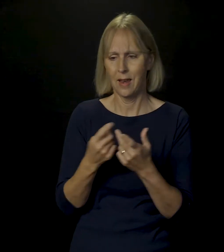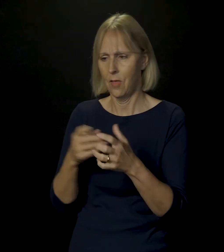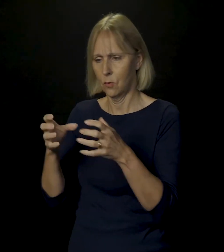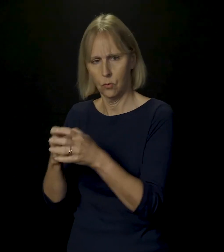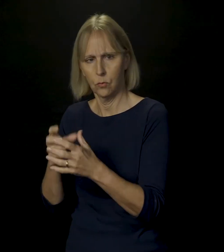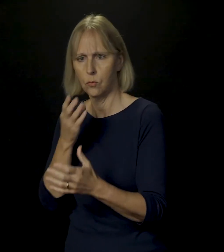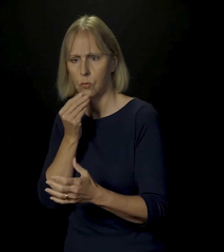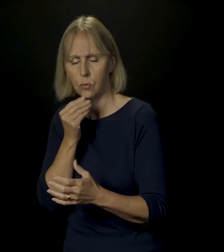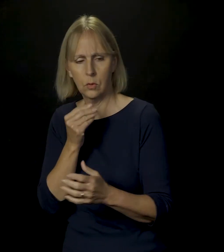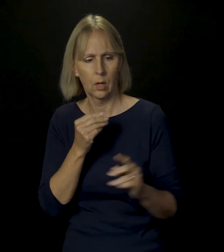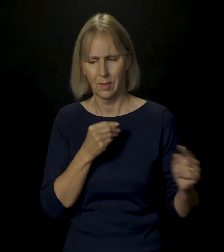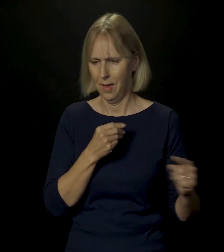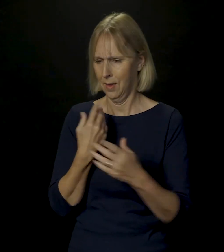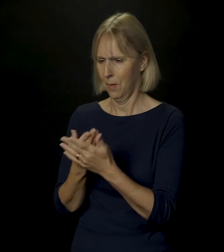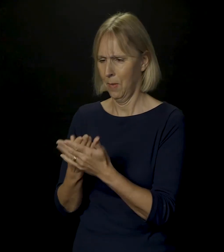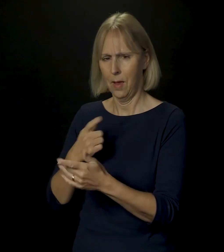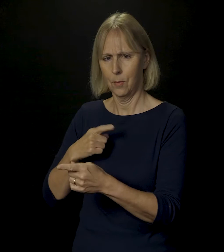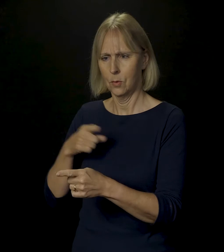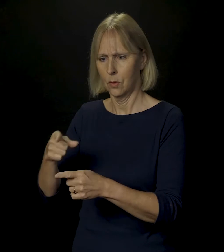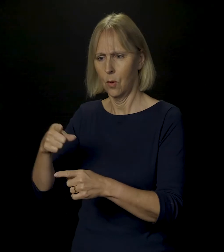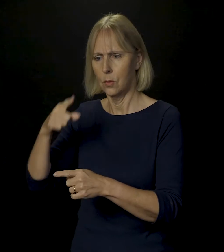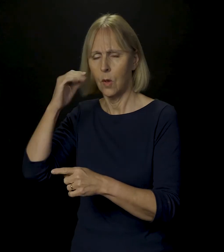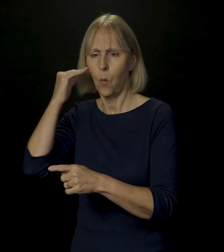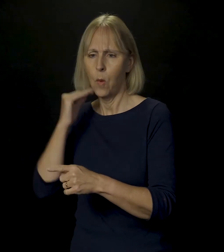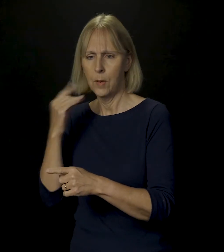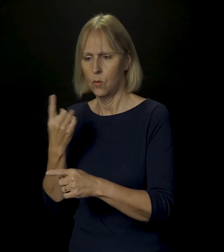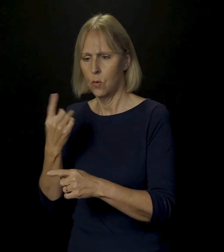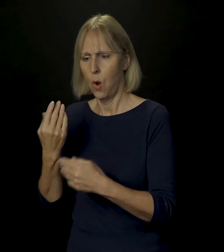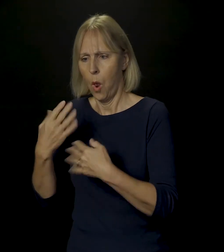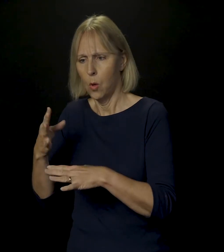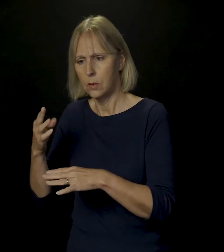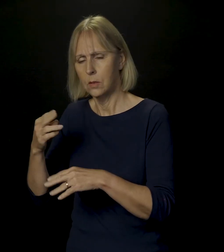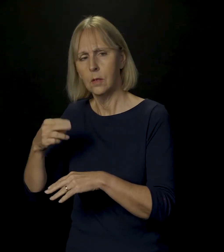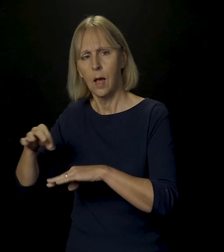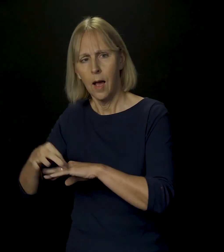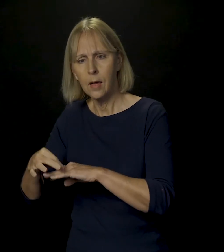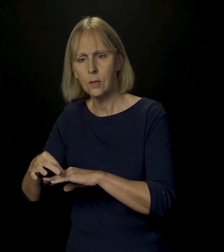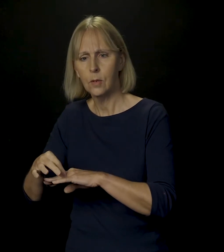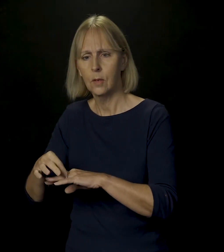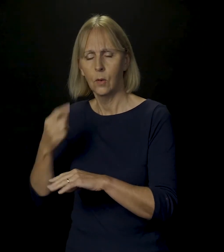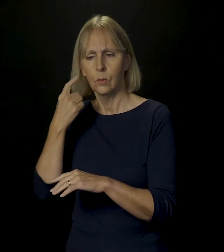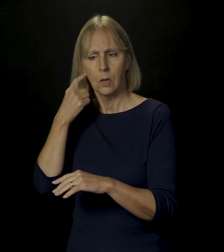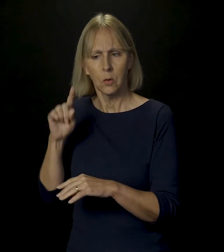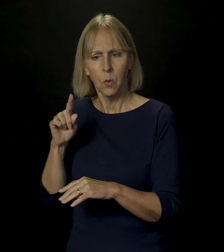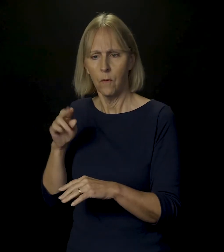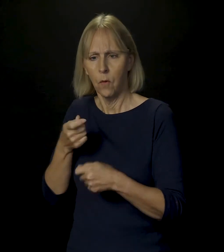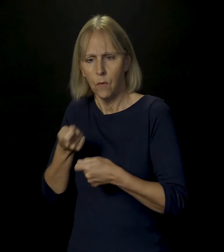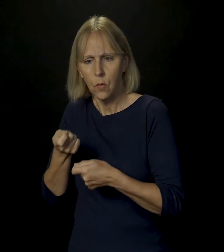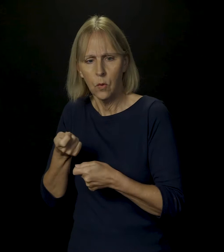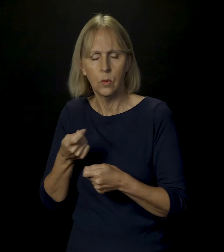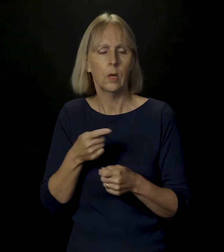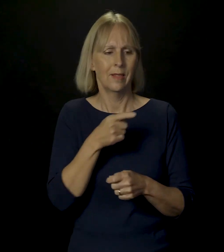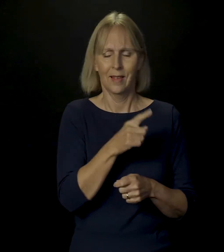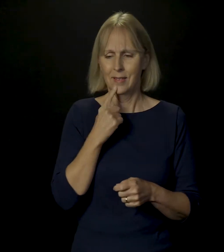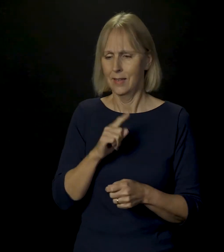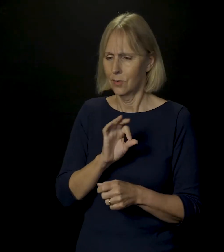In the daily distribution Of food So the twelve Gathered all the disciples Together and said It would not be right For us to neglect